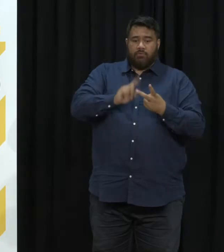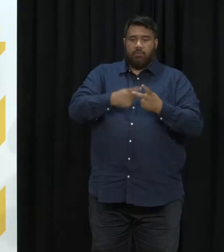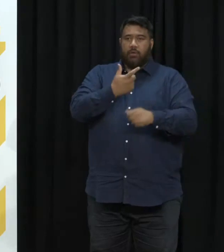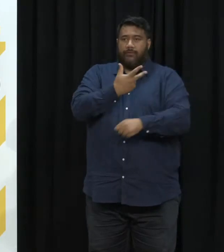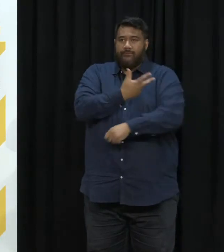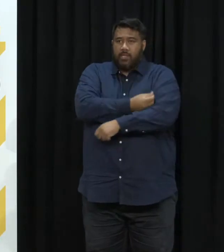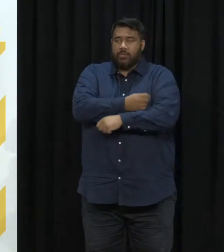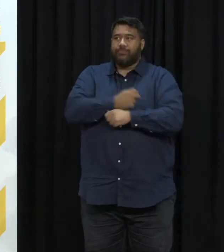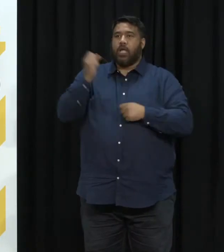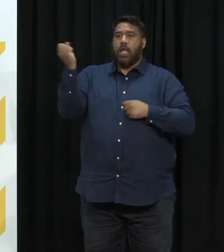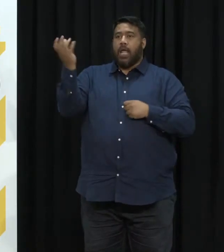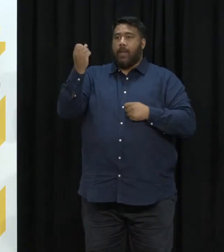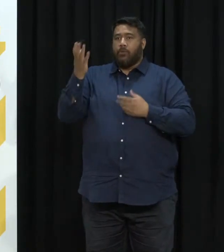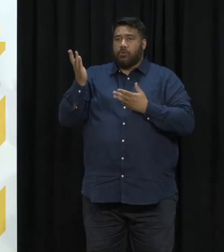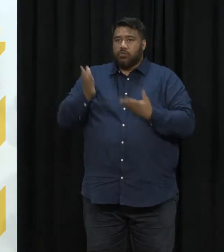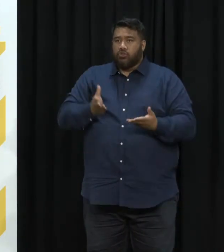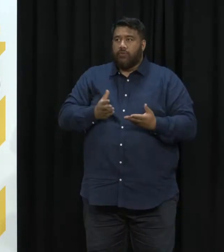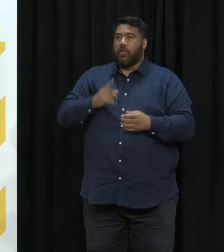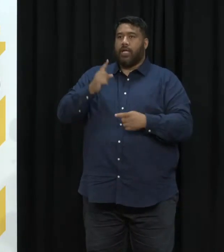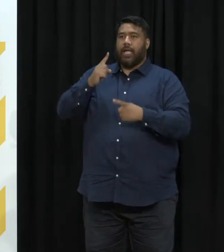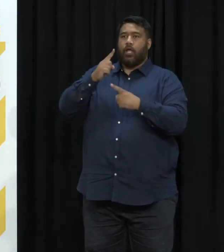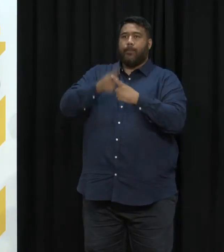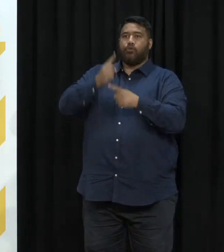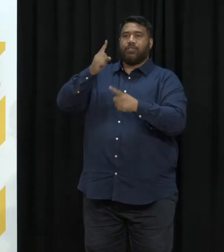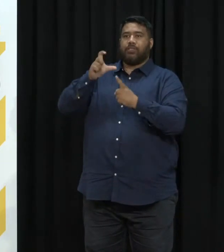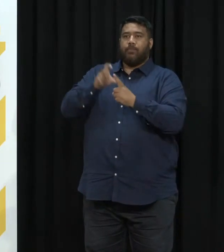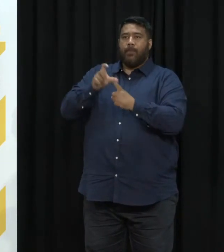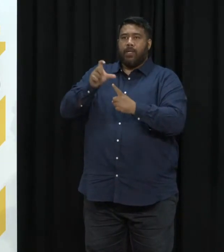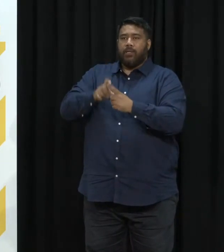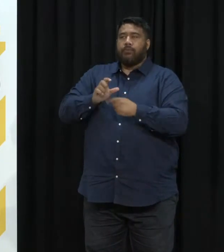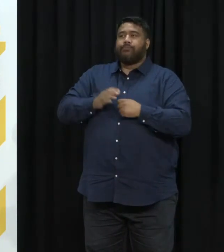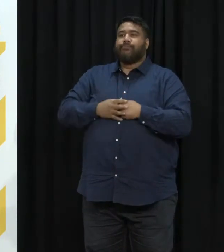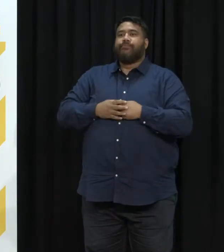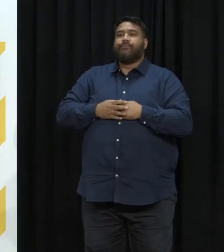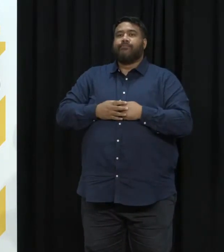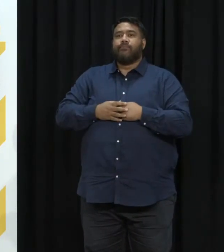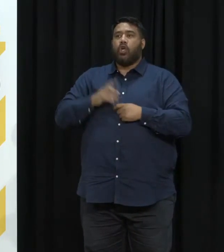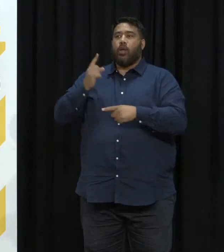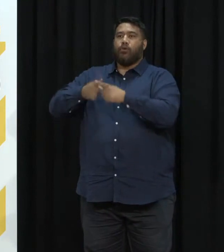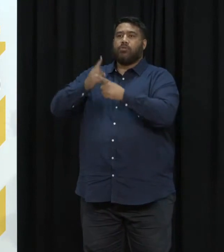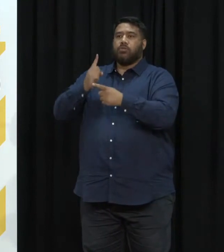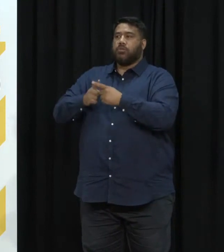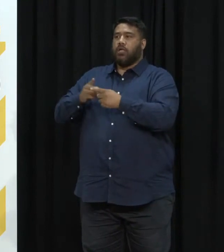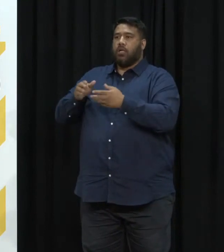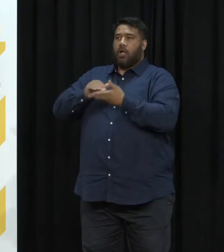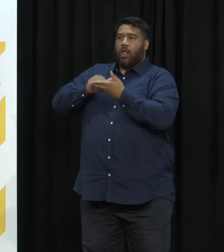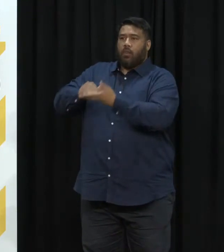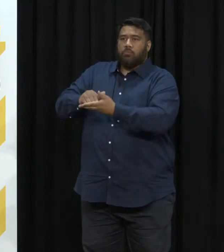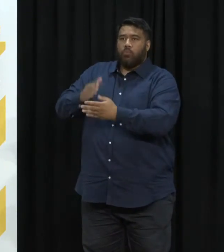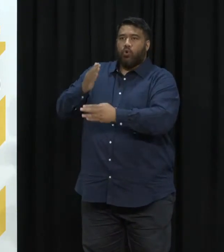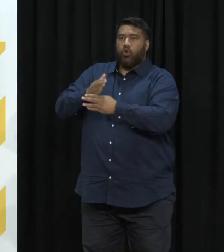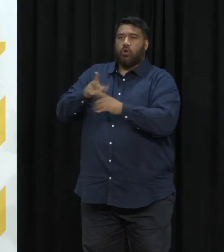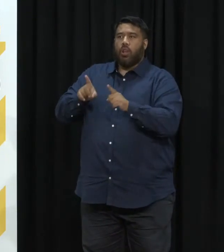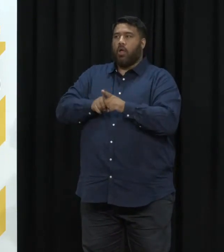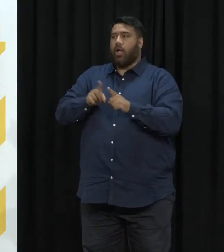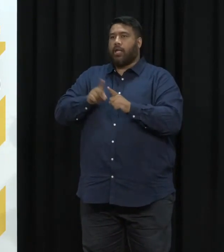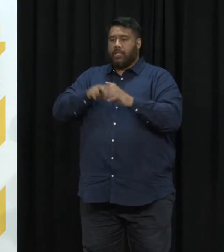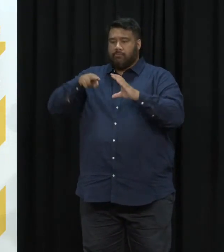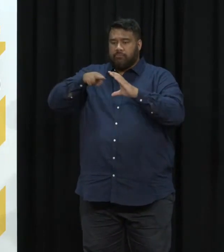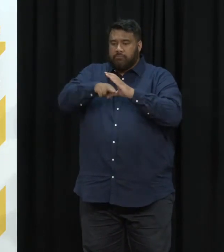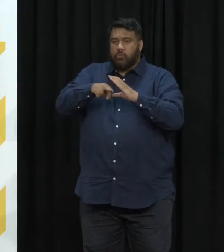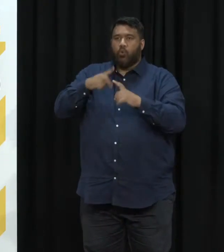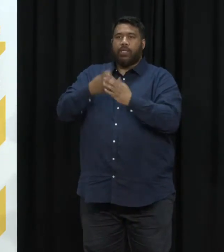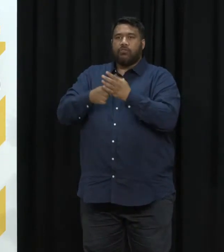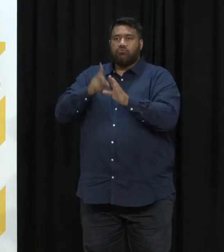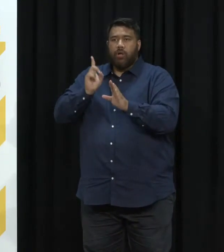ambulance services, emergency department frontline workers, emergency response diagnostics, community midwives and well